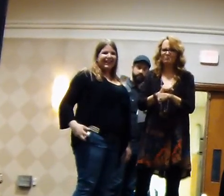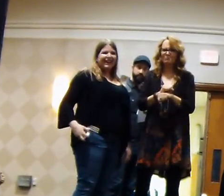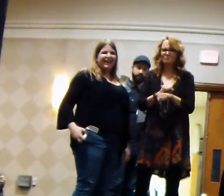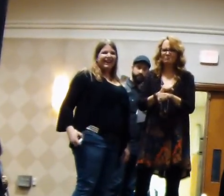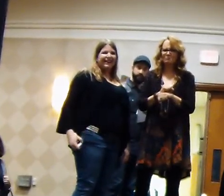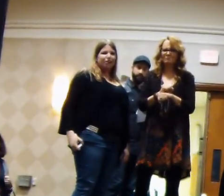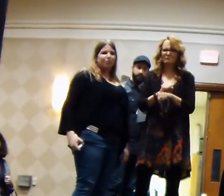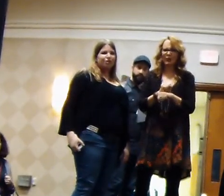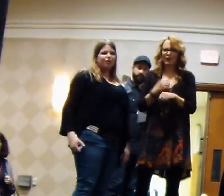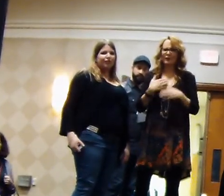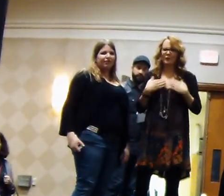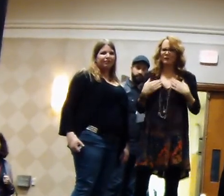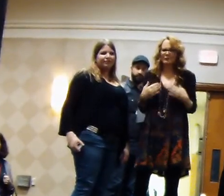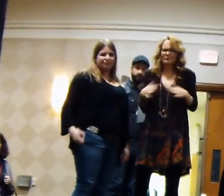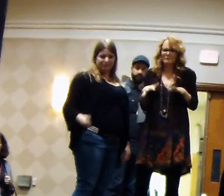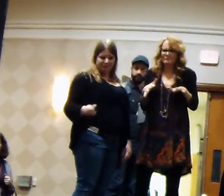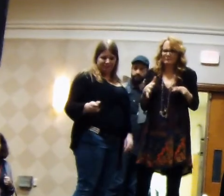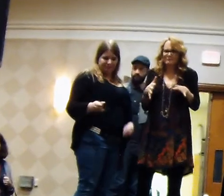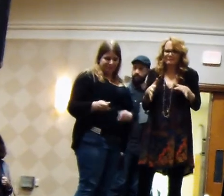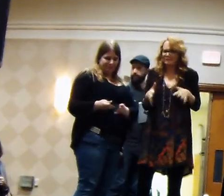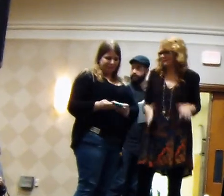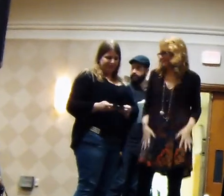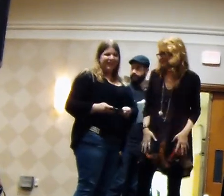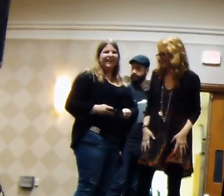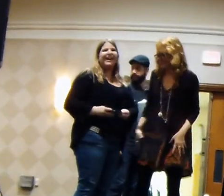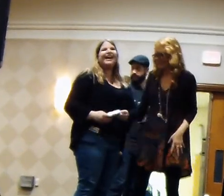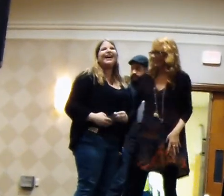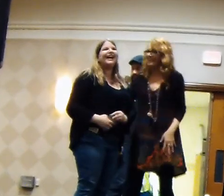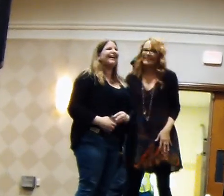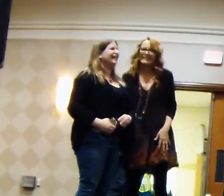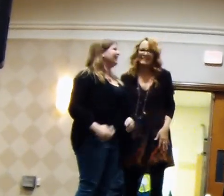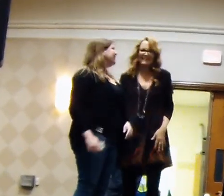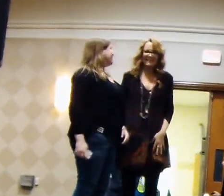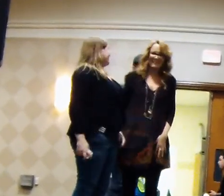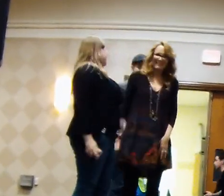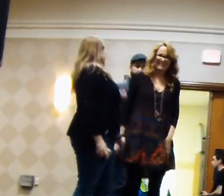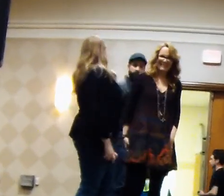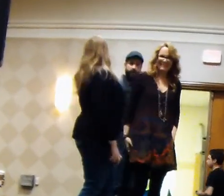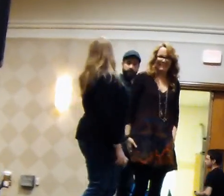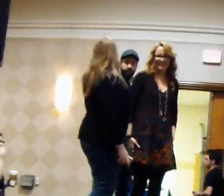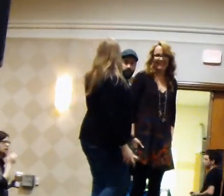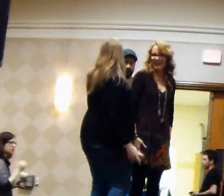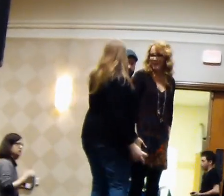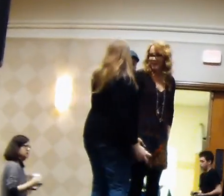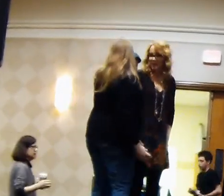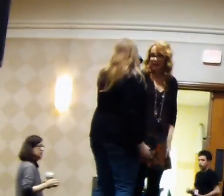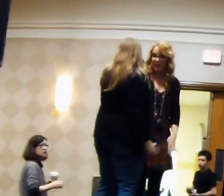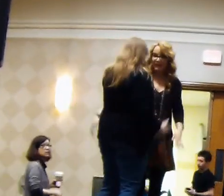Hey.